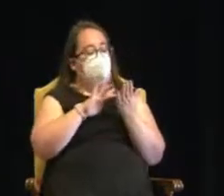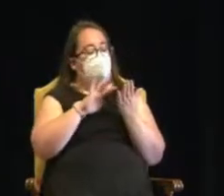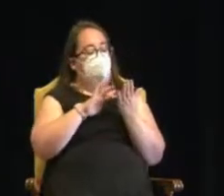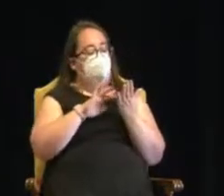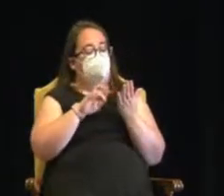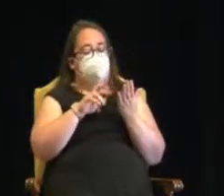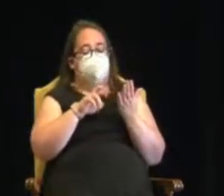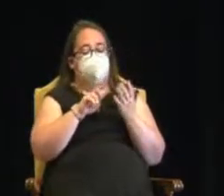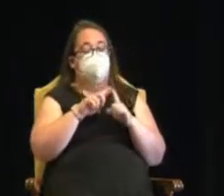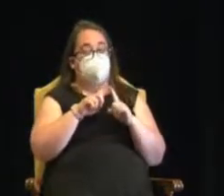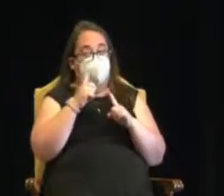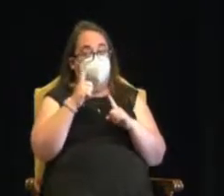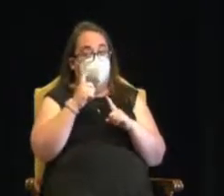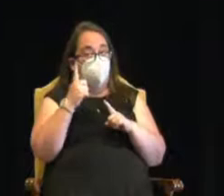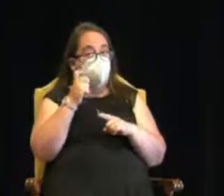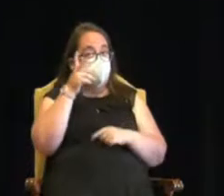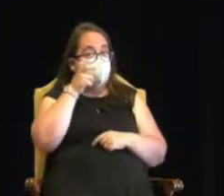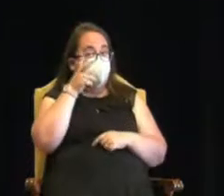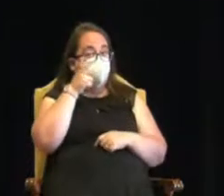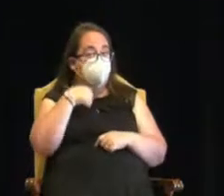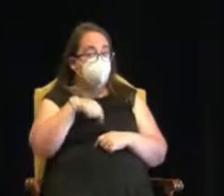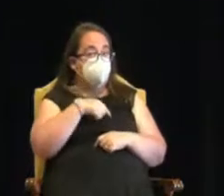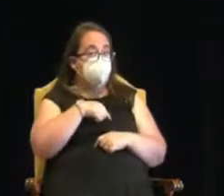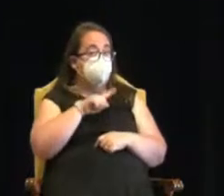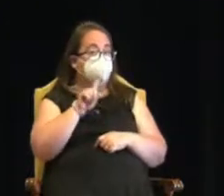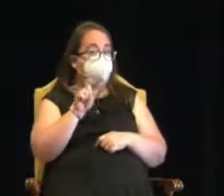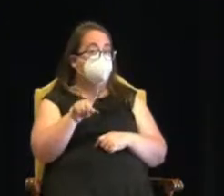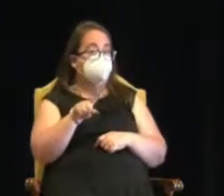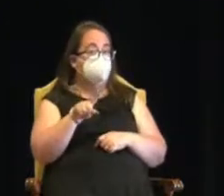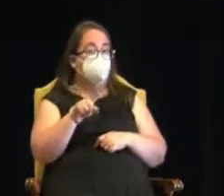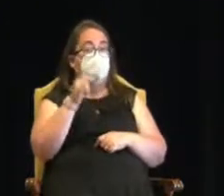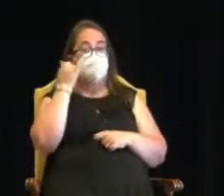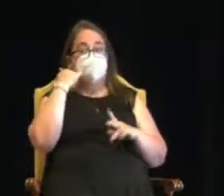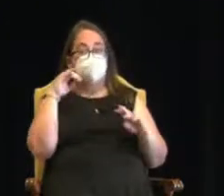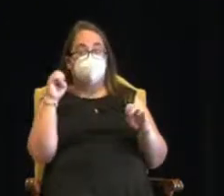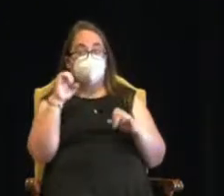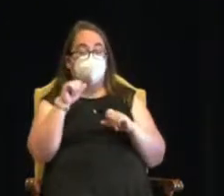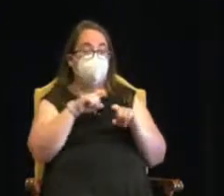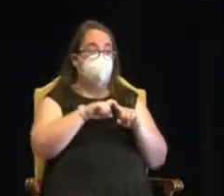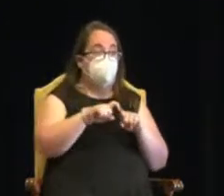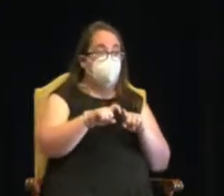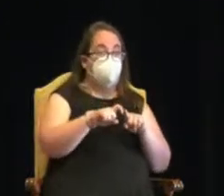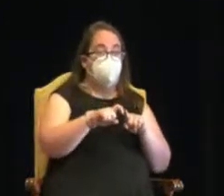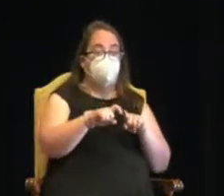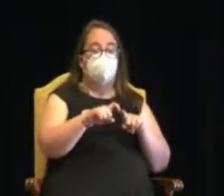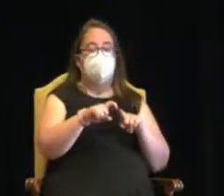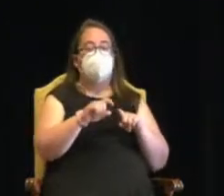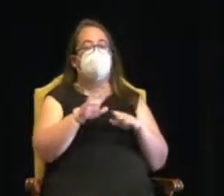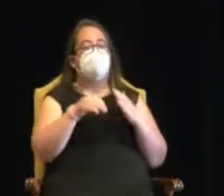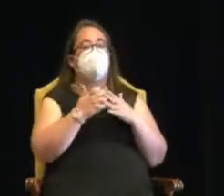but is someone actually always hearing us? And could we reach someone if we really needed them? And these are all the